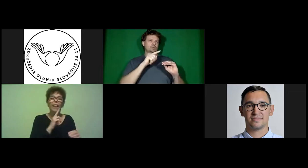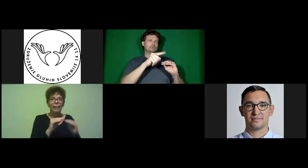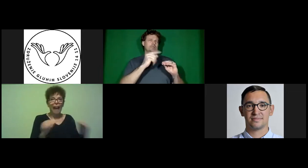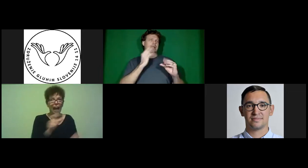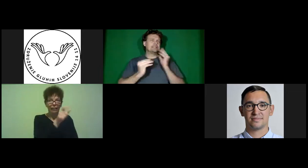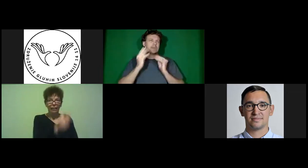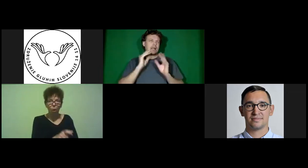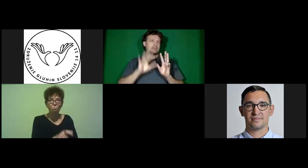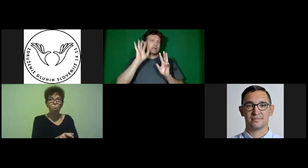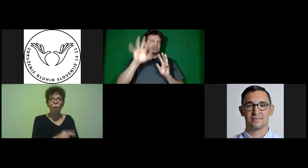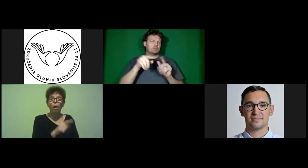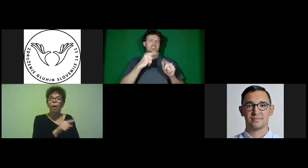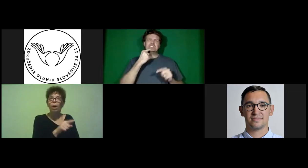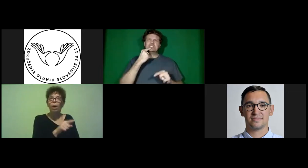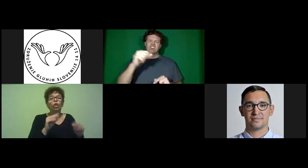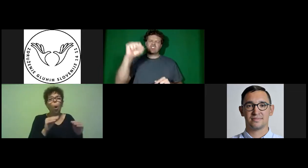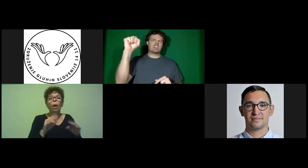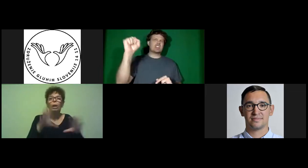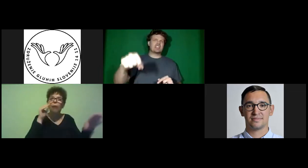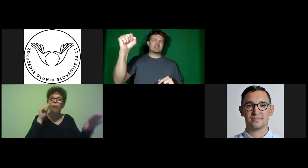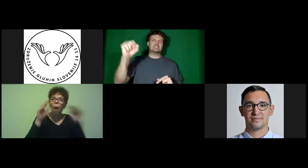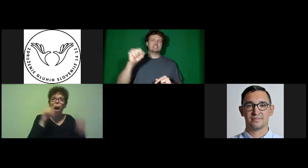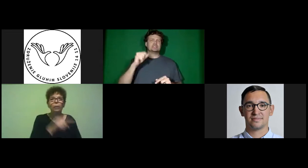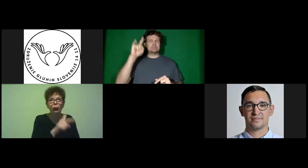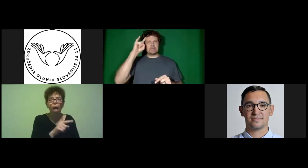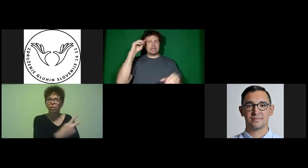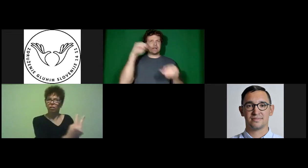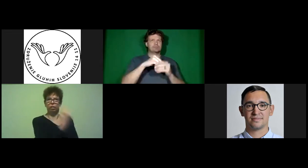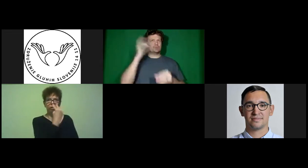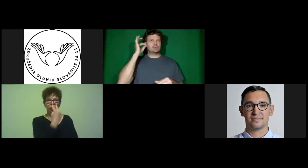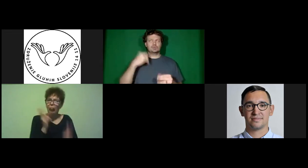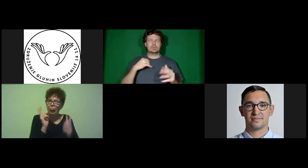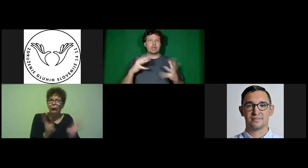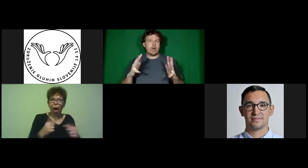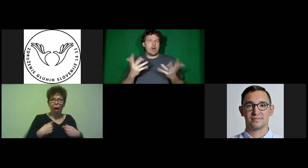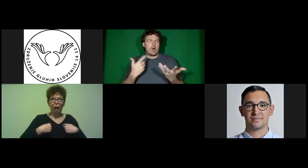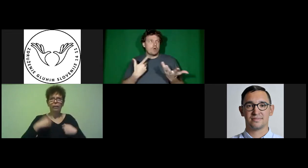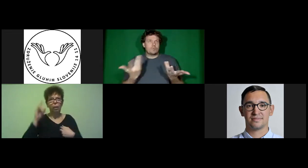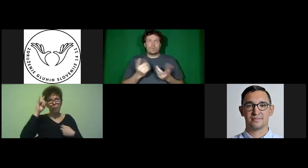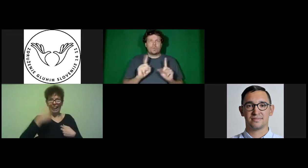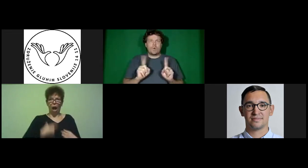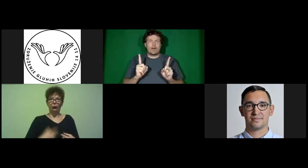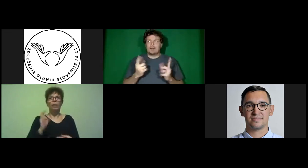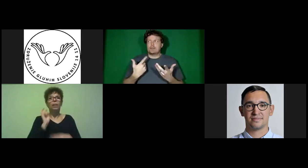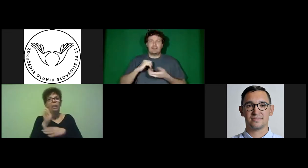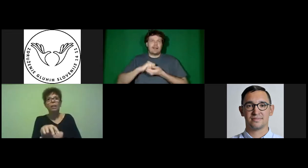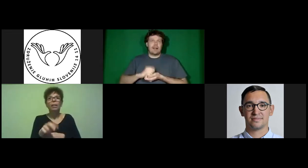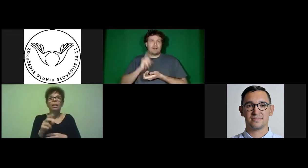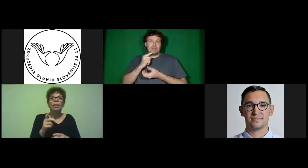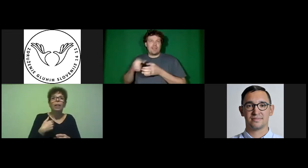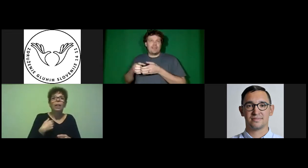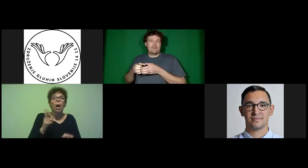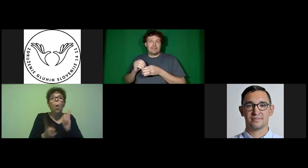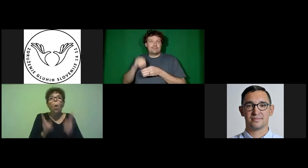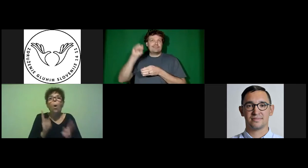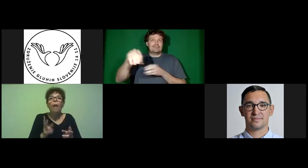He was our deaf coach, very experienced in basketball. And he was the one encouraging me